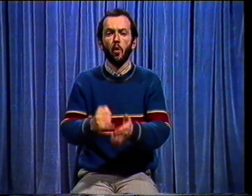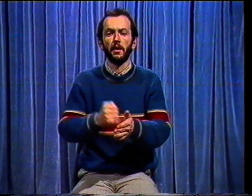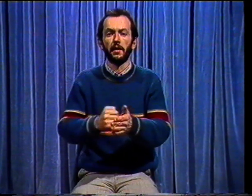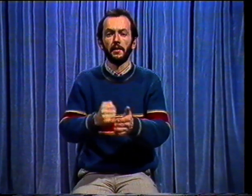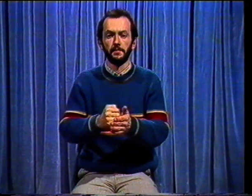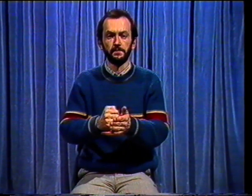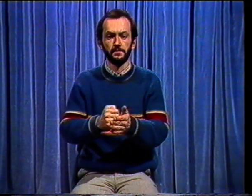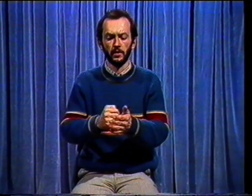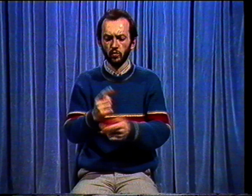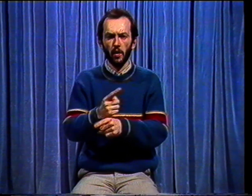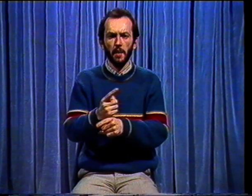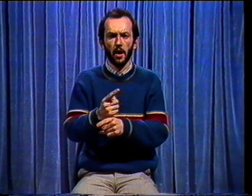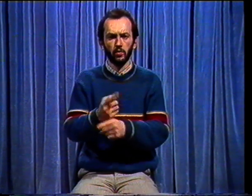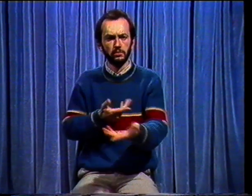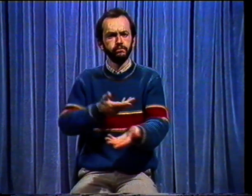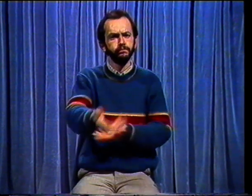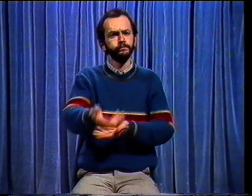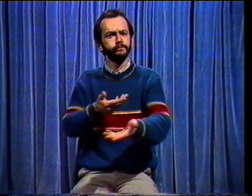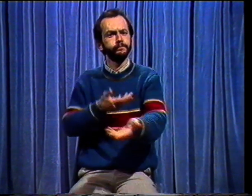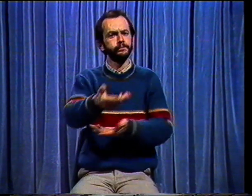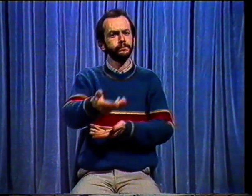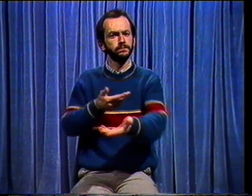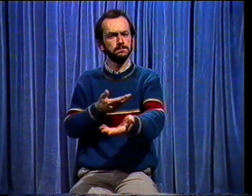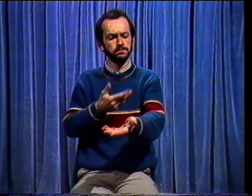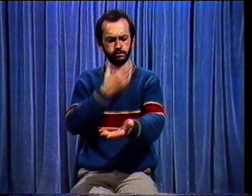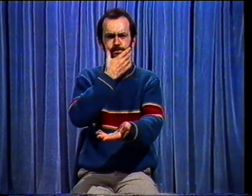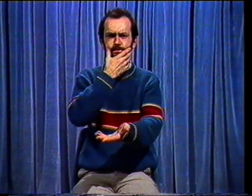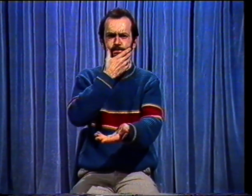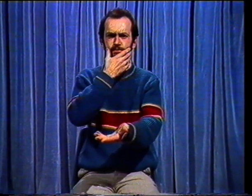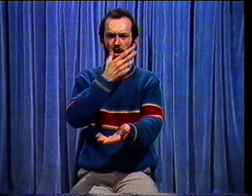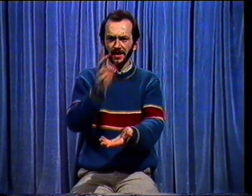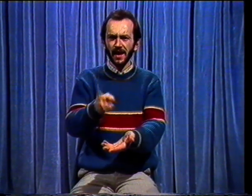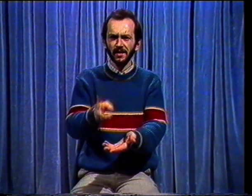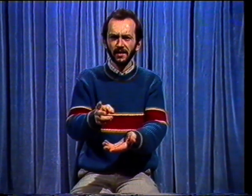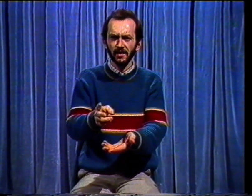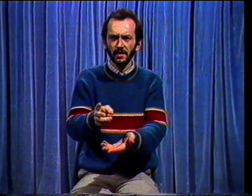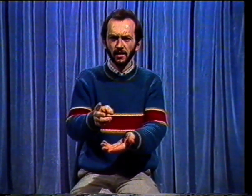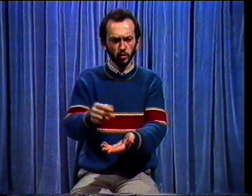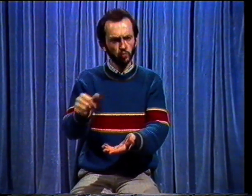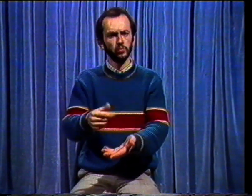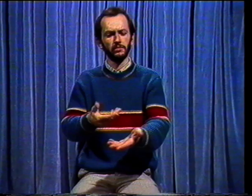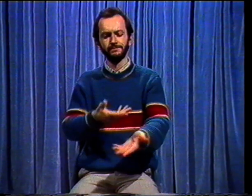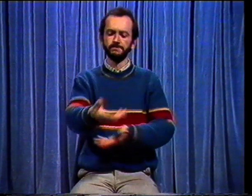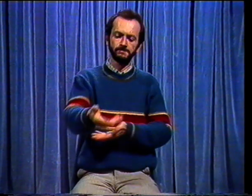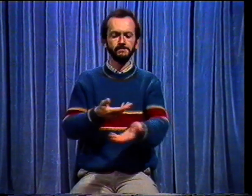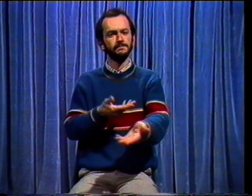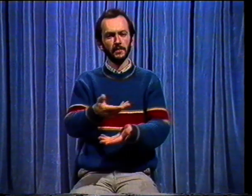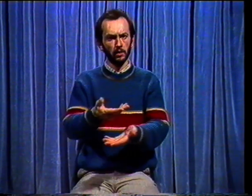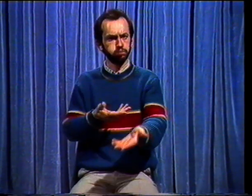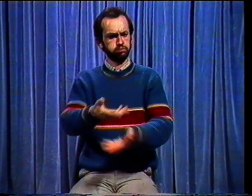You'll see John talking about discussing. And again, there's puffed cheeks. Should